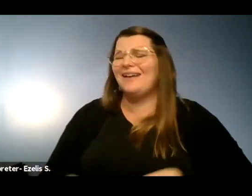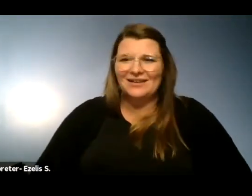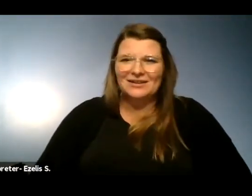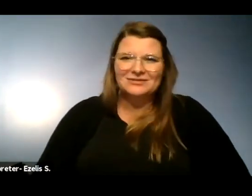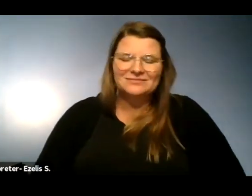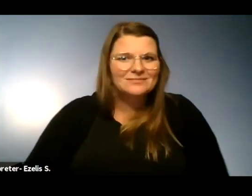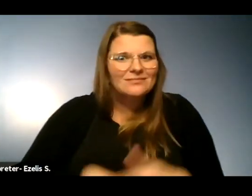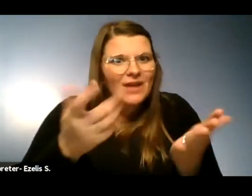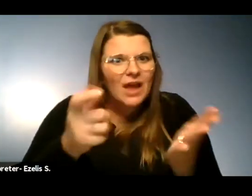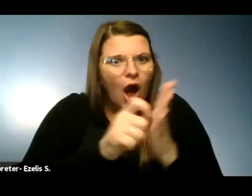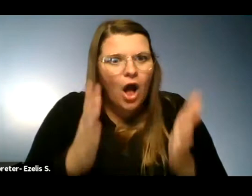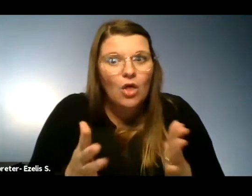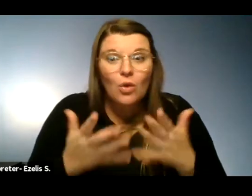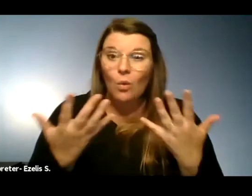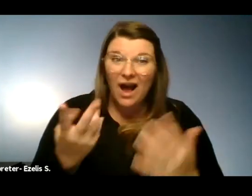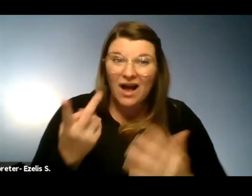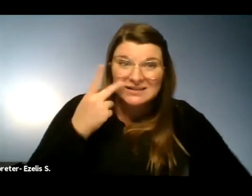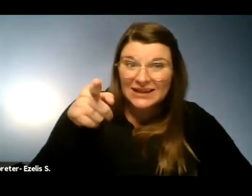Well, so here.